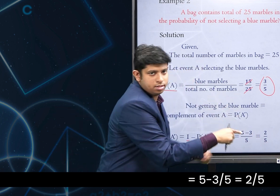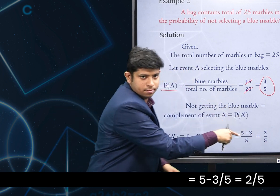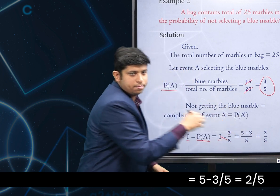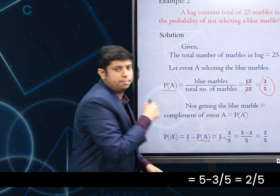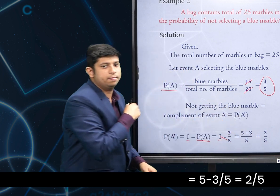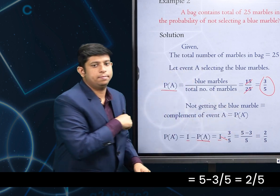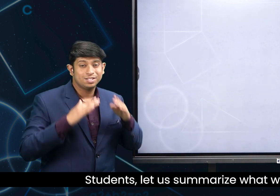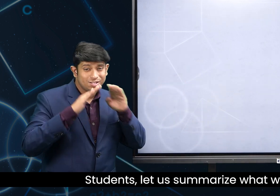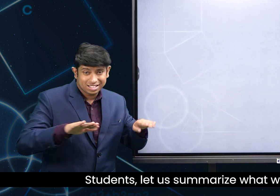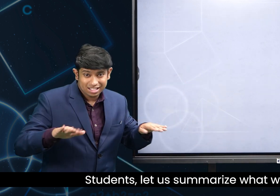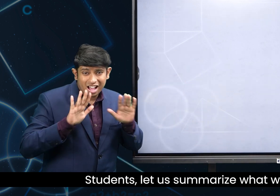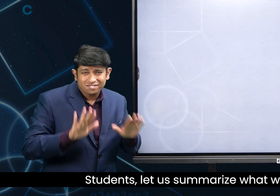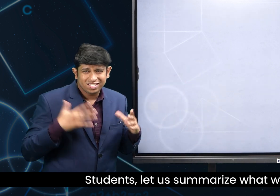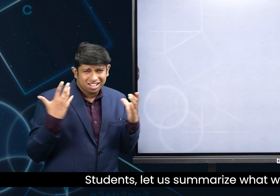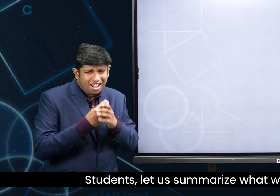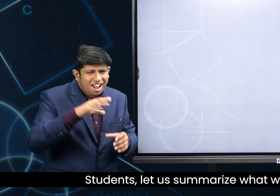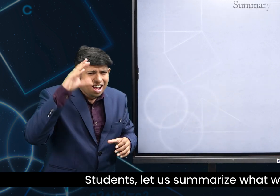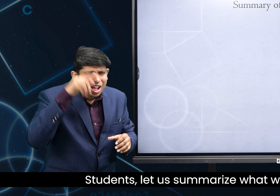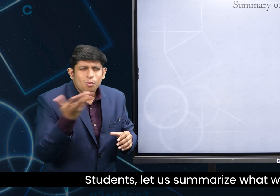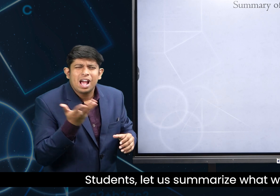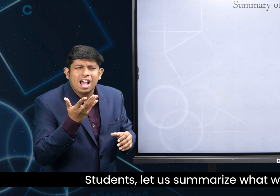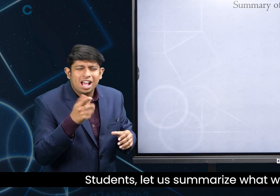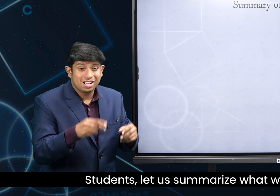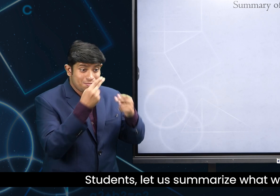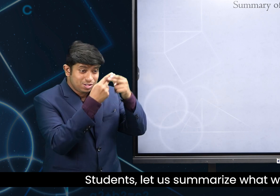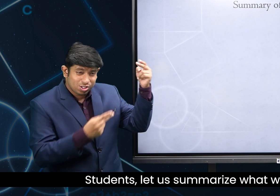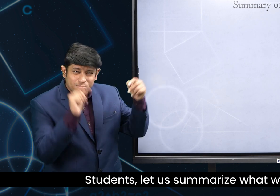5. Students, let us summarize what we have learned.